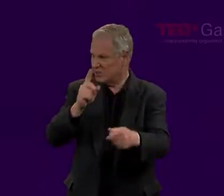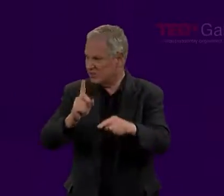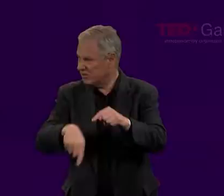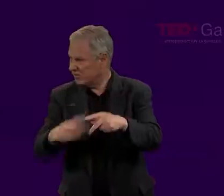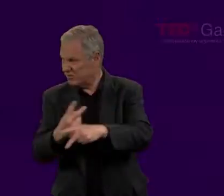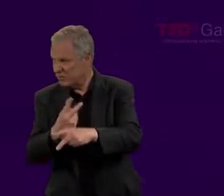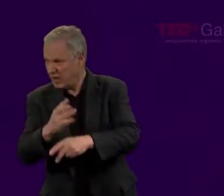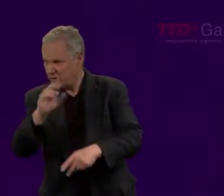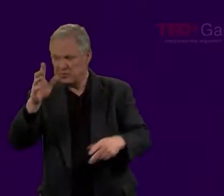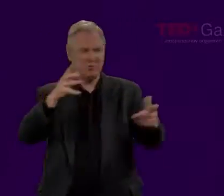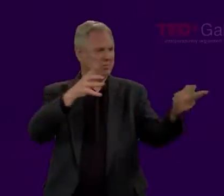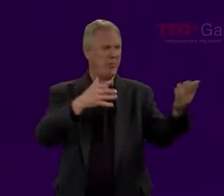We're searching.